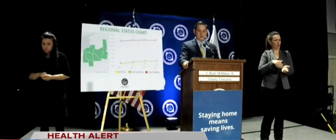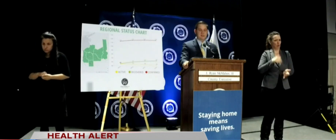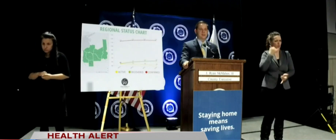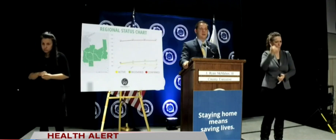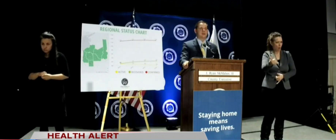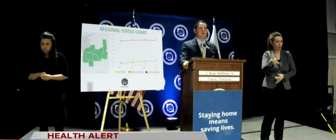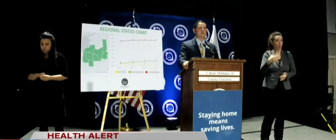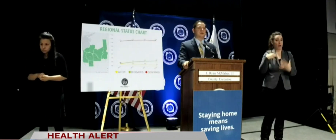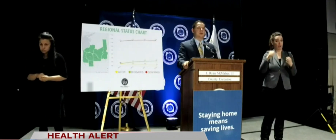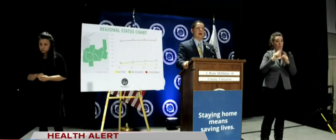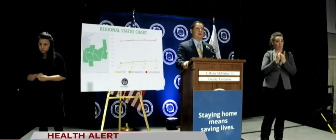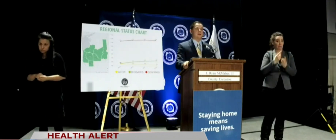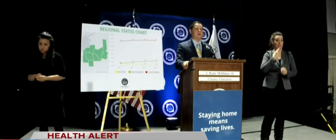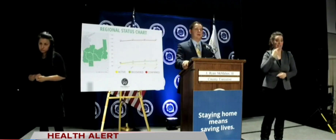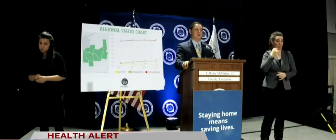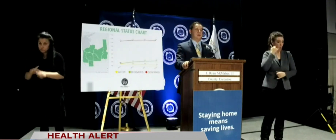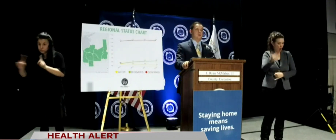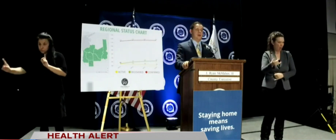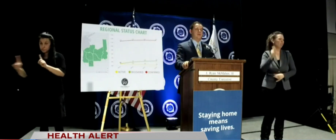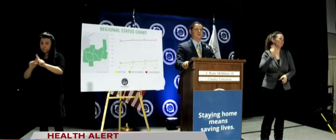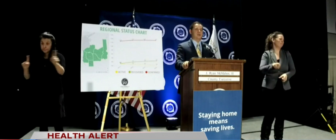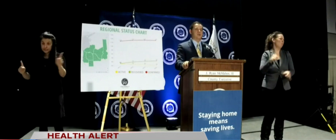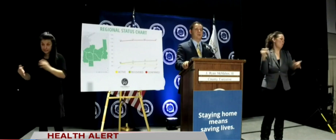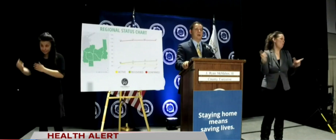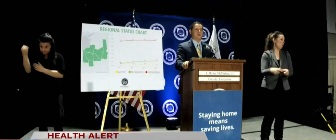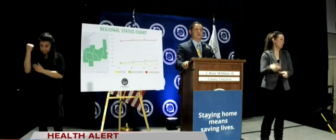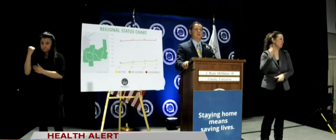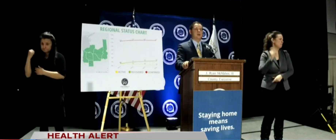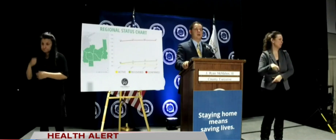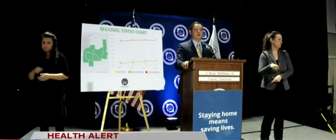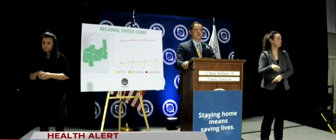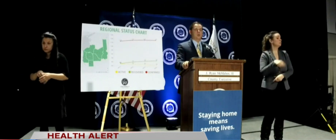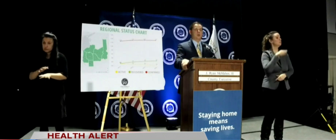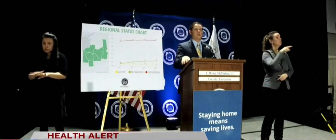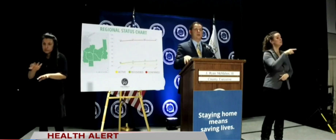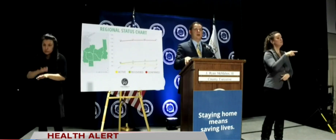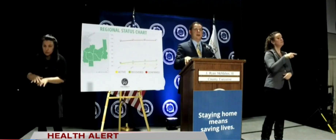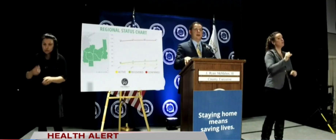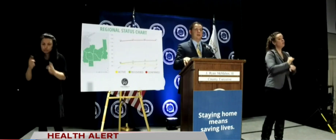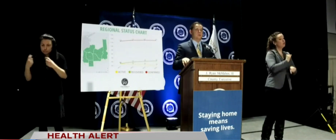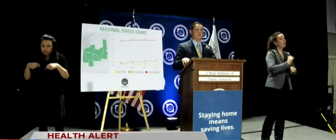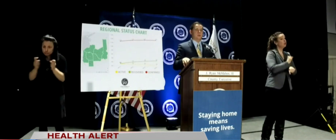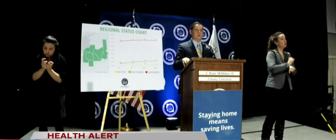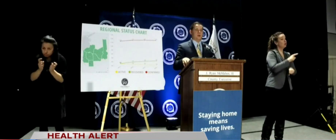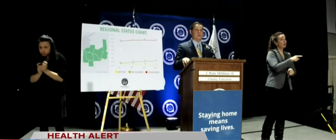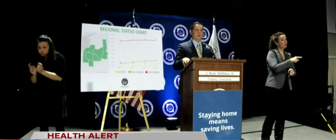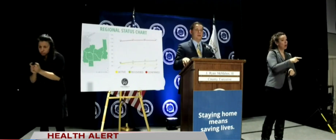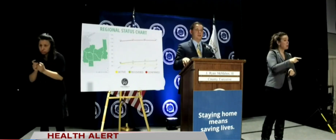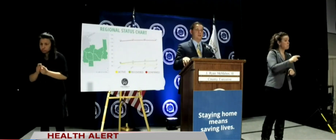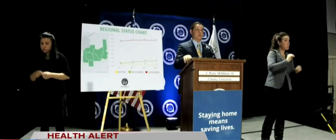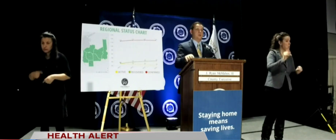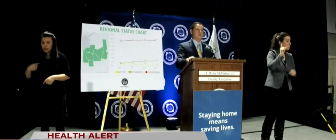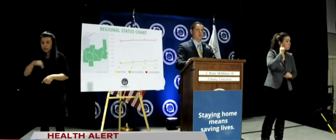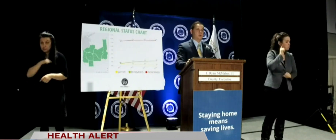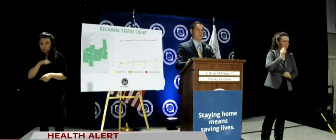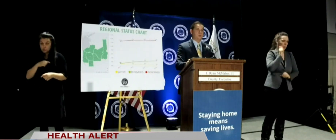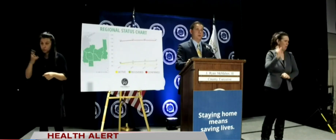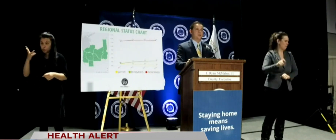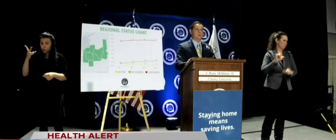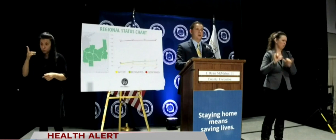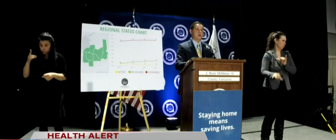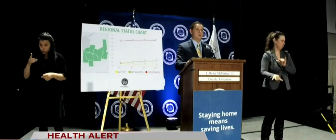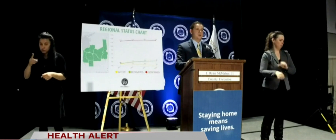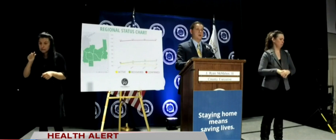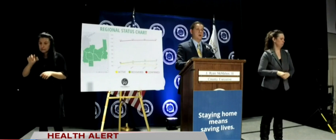social distancing. There's a lot of conversations about this. The reason our data is moving in the right direction is because of you.